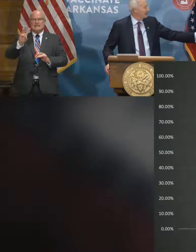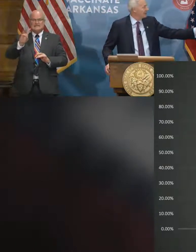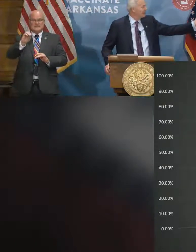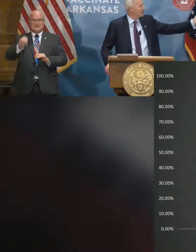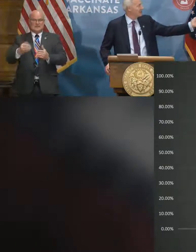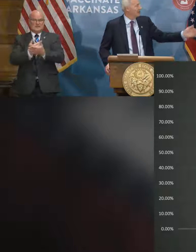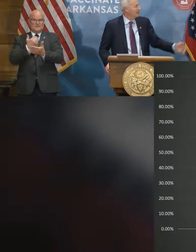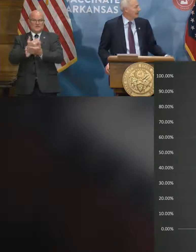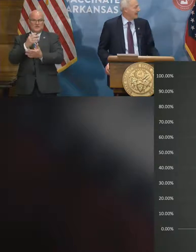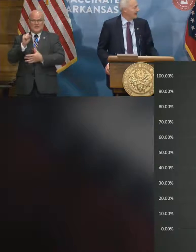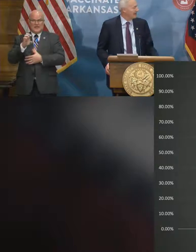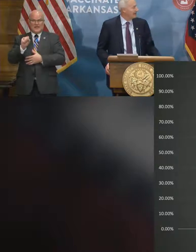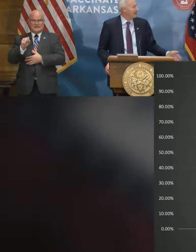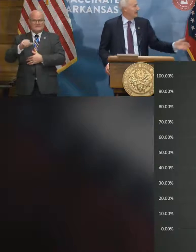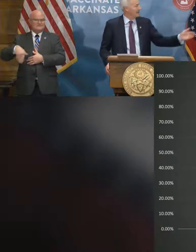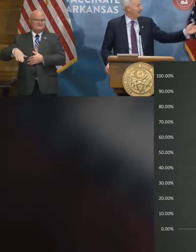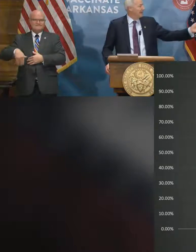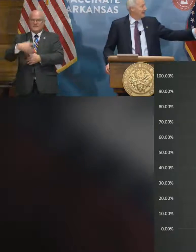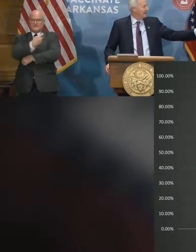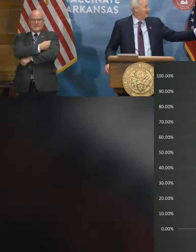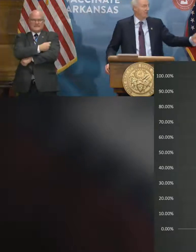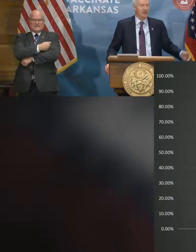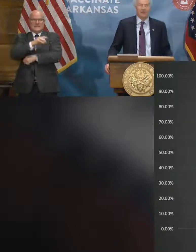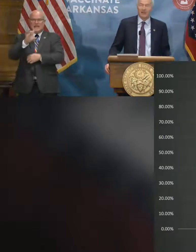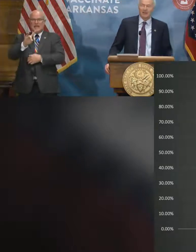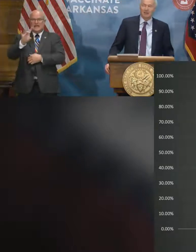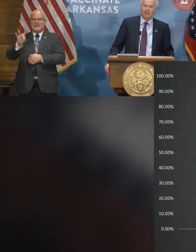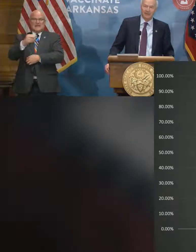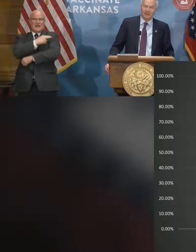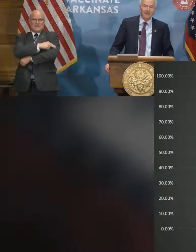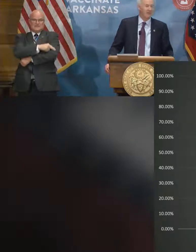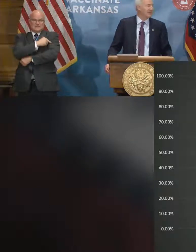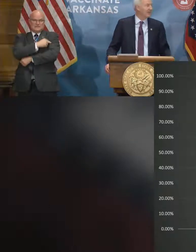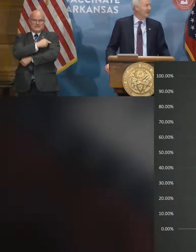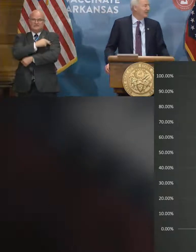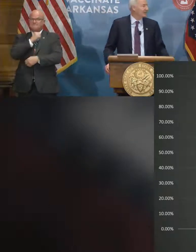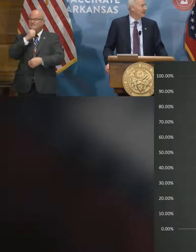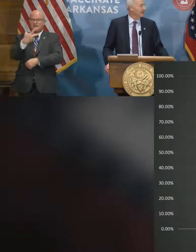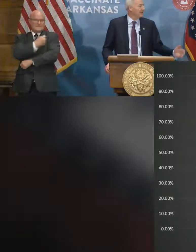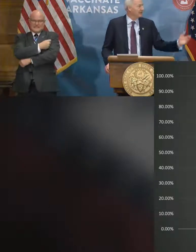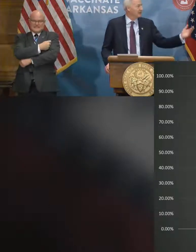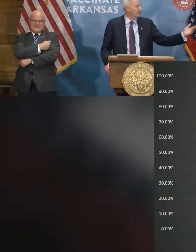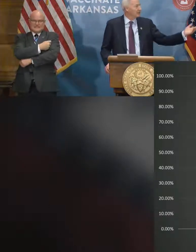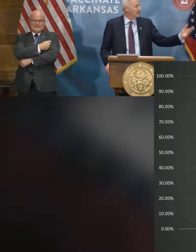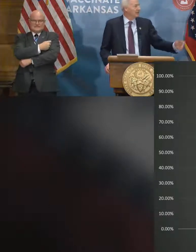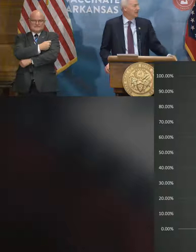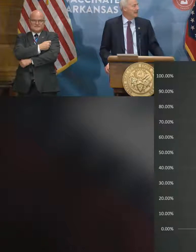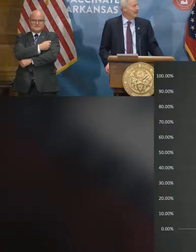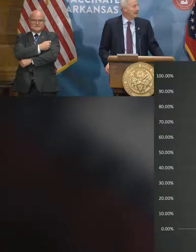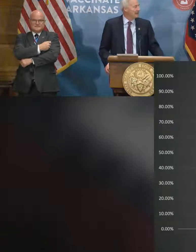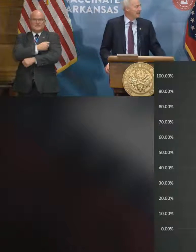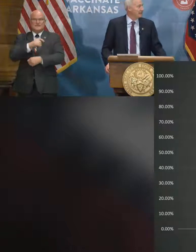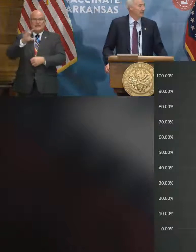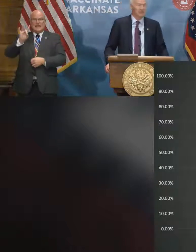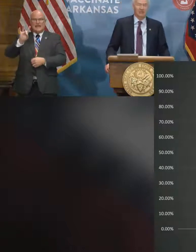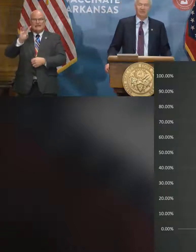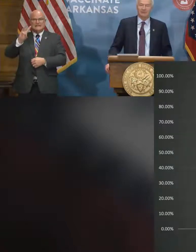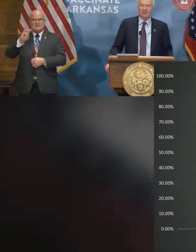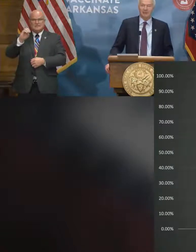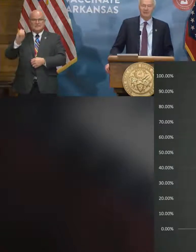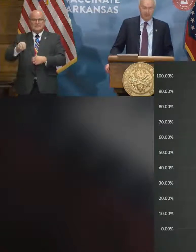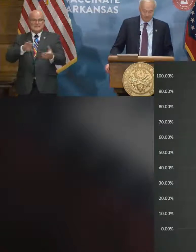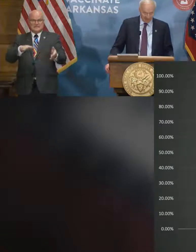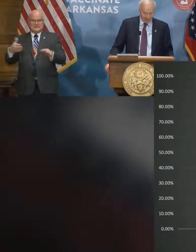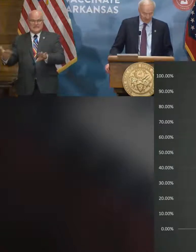86% of new cases are unvaccinated, 88% of hospitalizations are unvaccinated individuals, and 86%